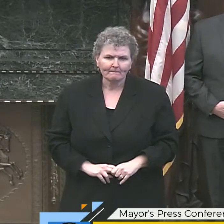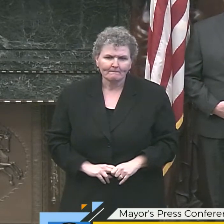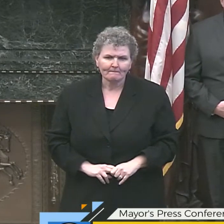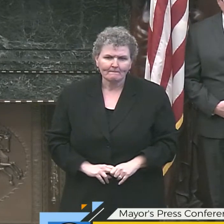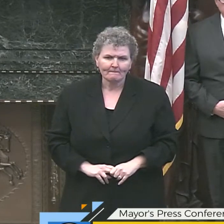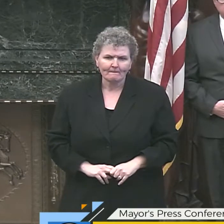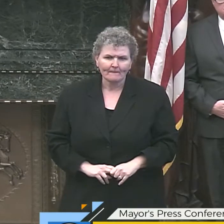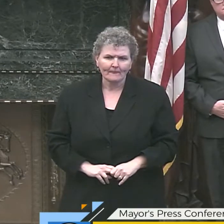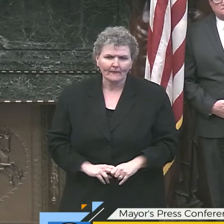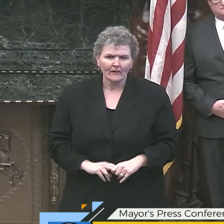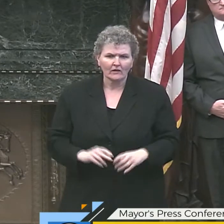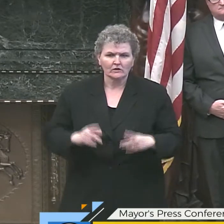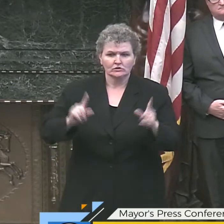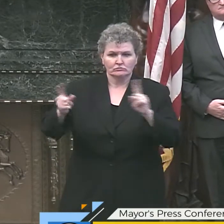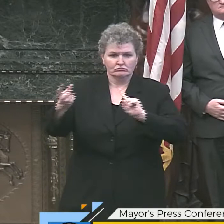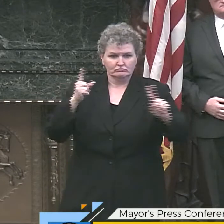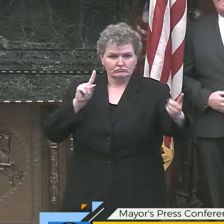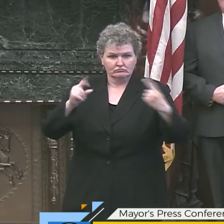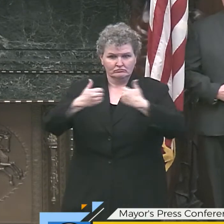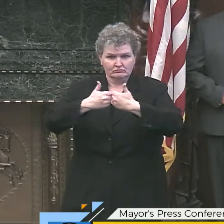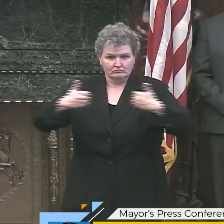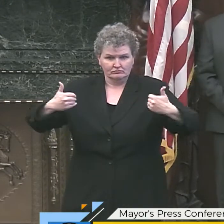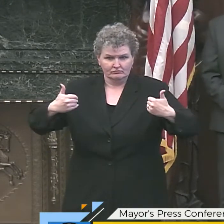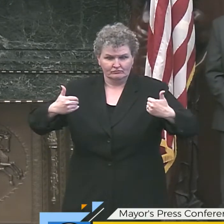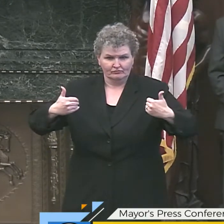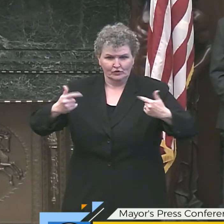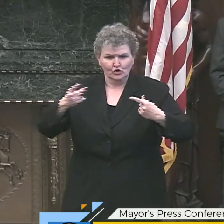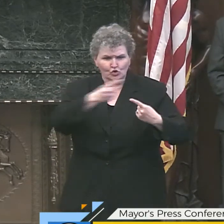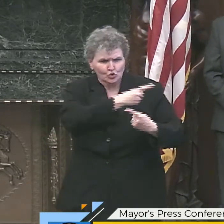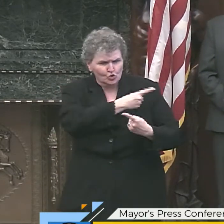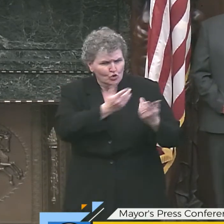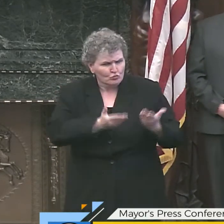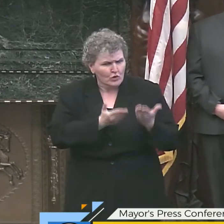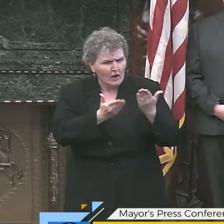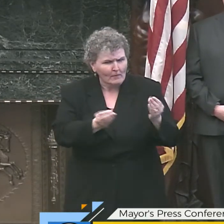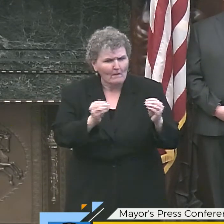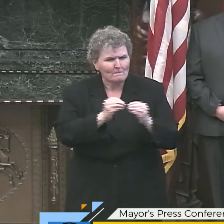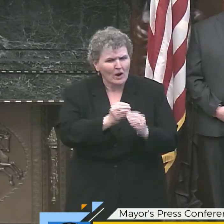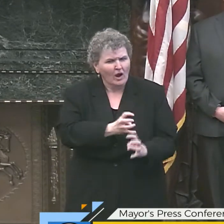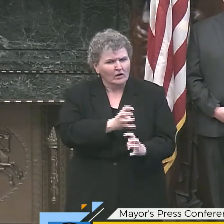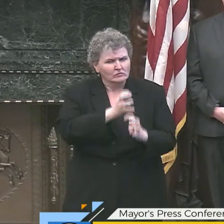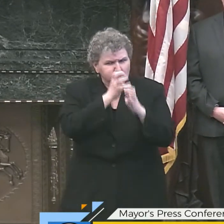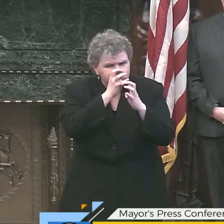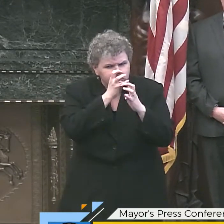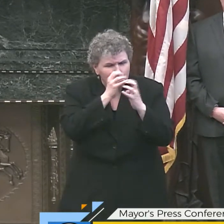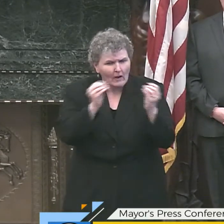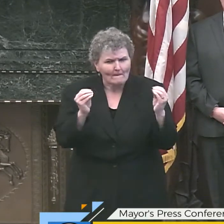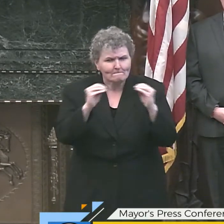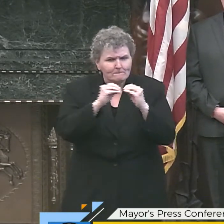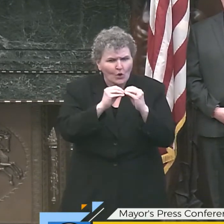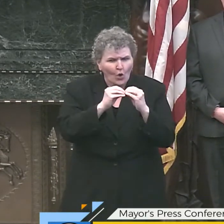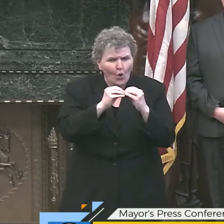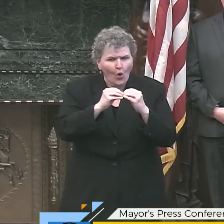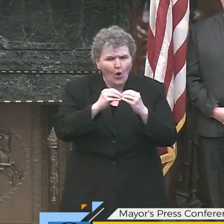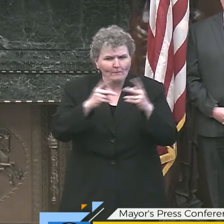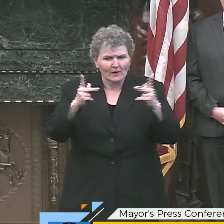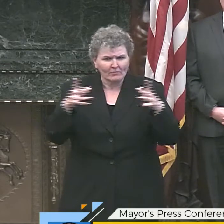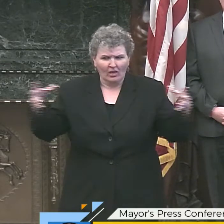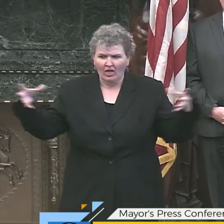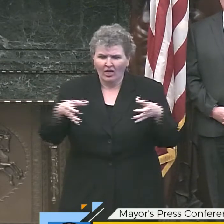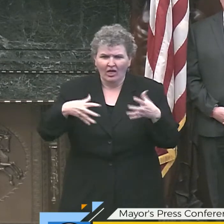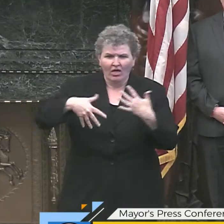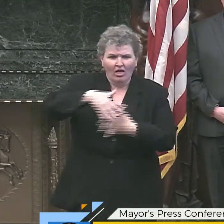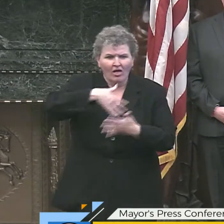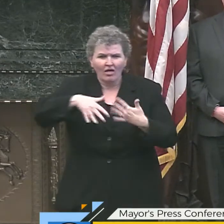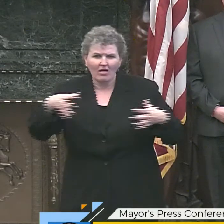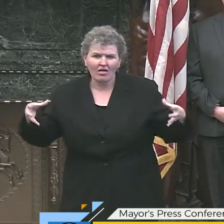social distancing? I mean, are you maybe recommending any additional measures to maybe clamp down on social gatherings too? I only